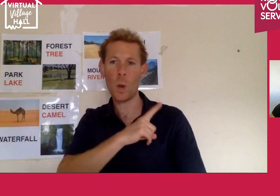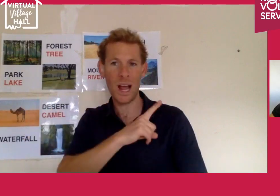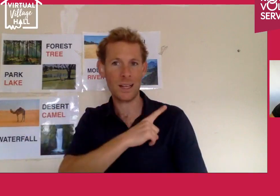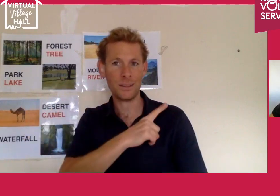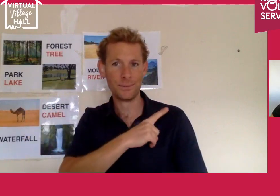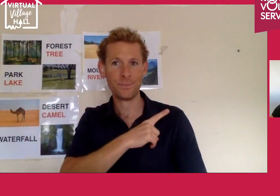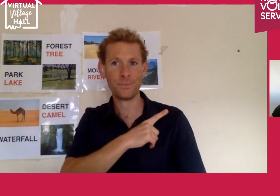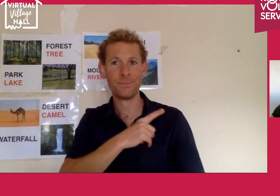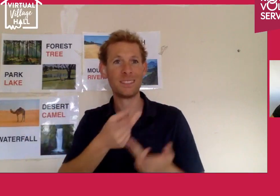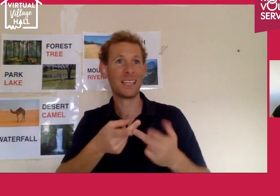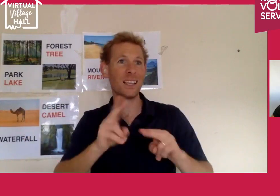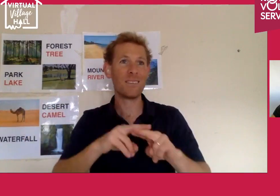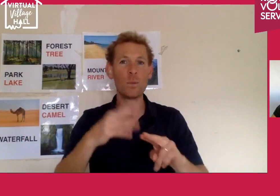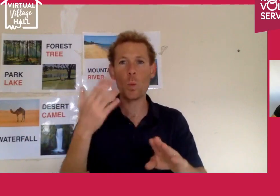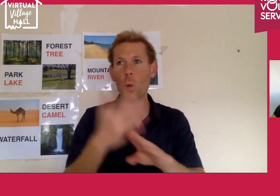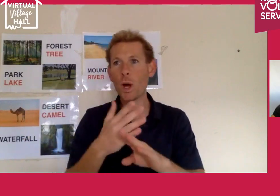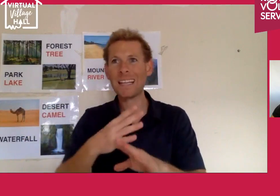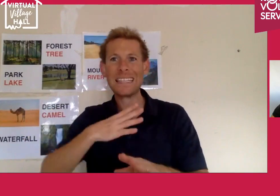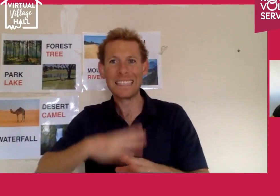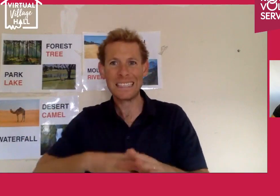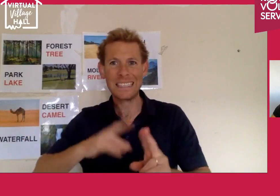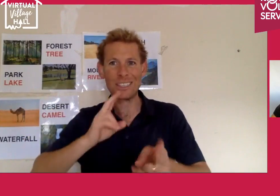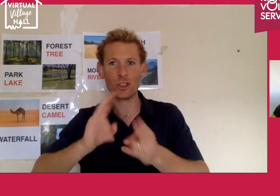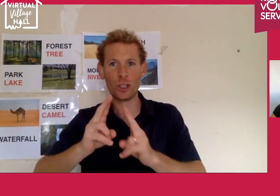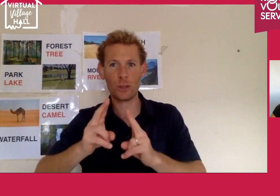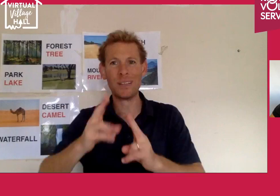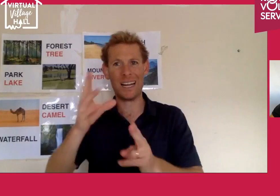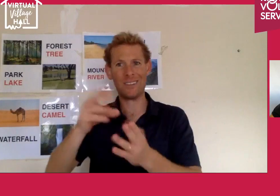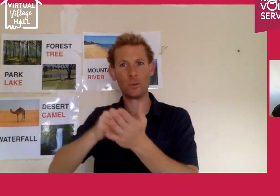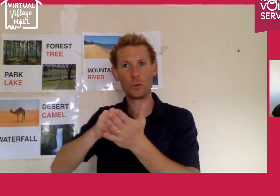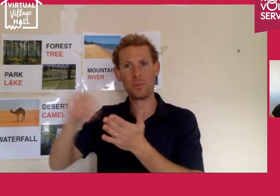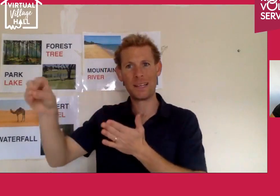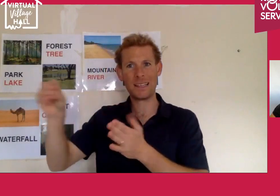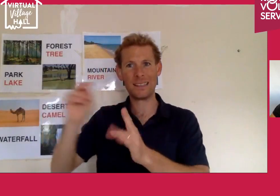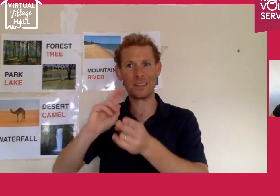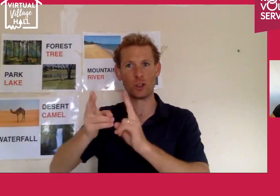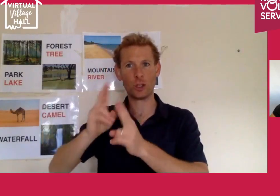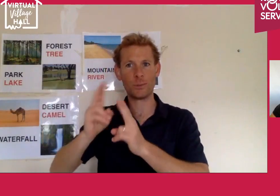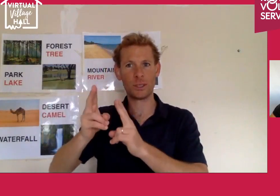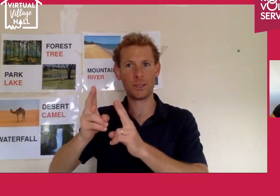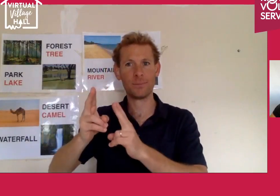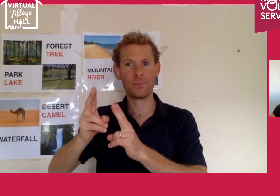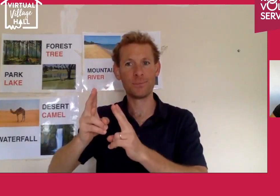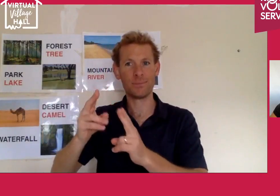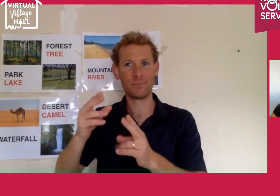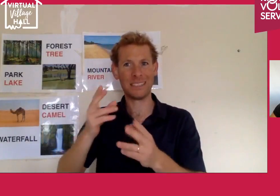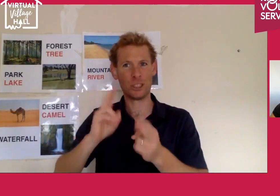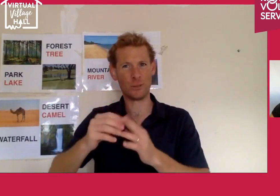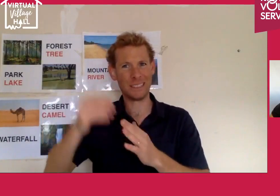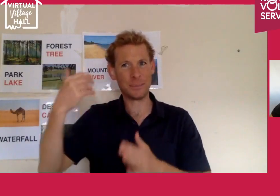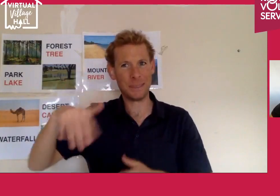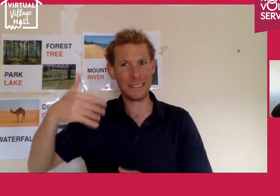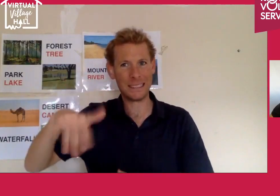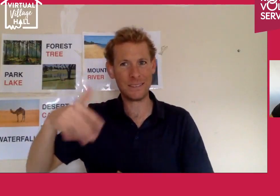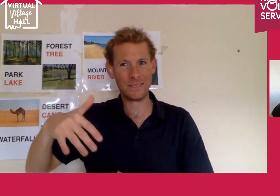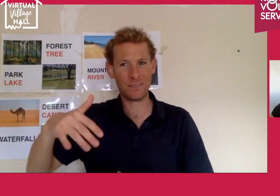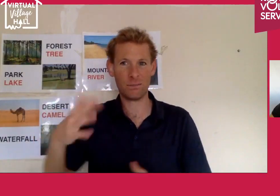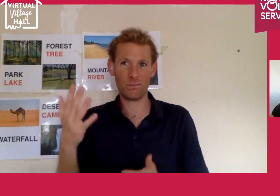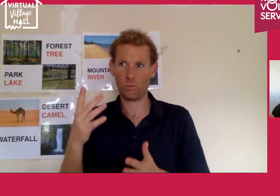deaf community is, if, you know, I particularly need an interpreter and I'm paying for an interpreter,